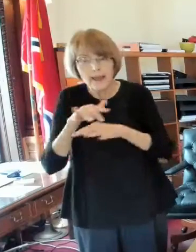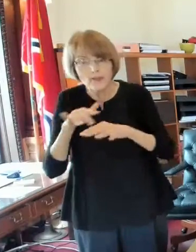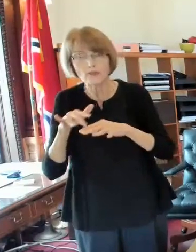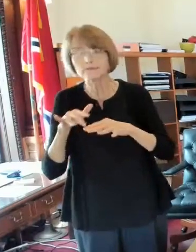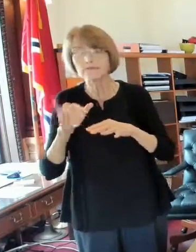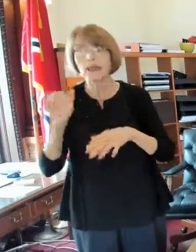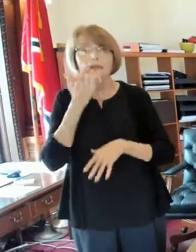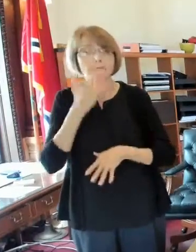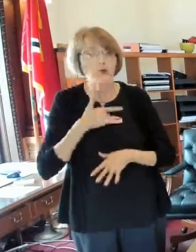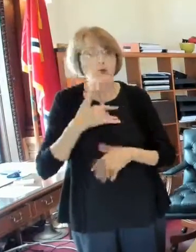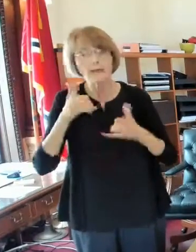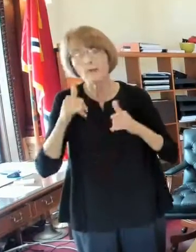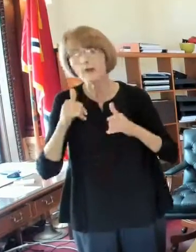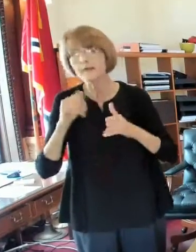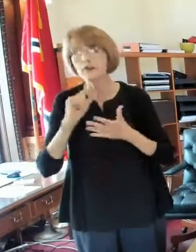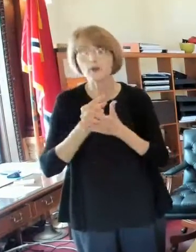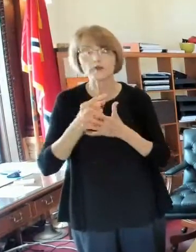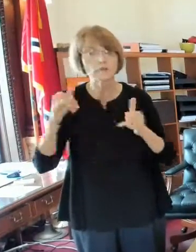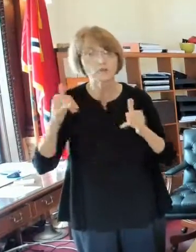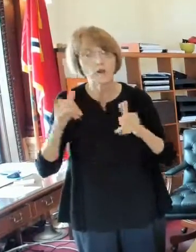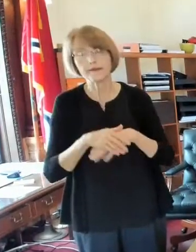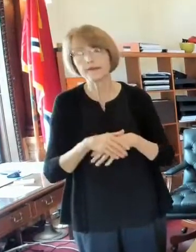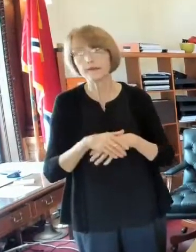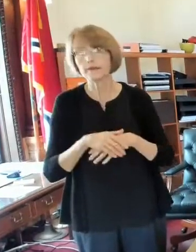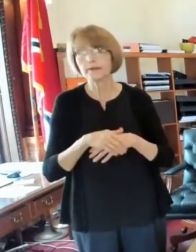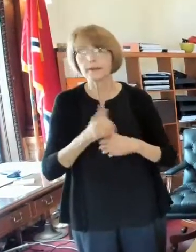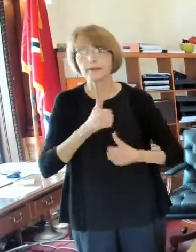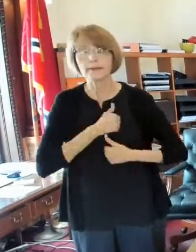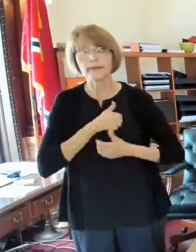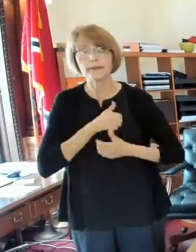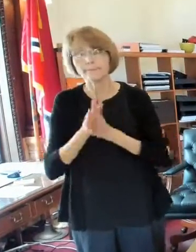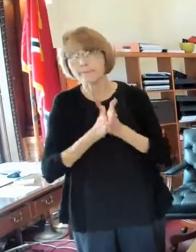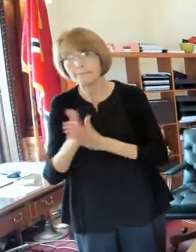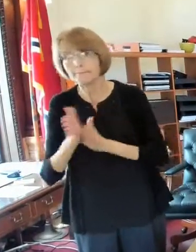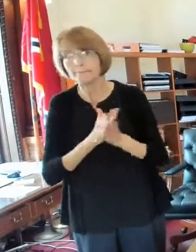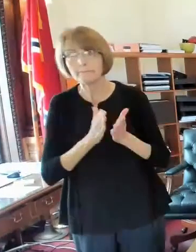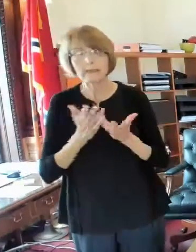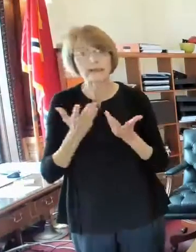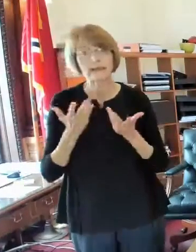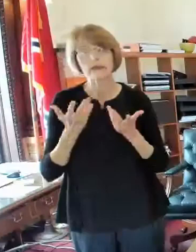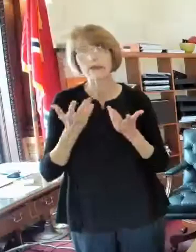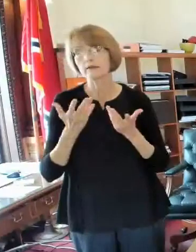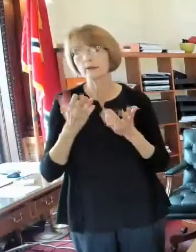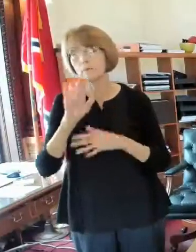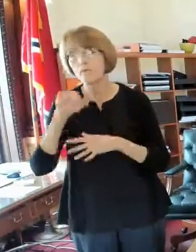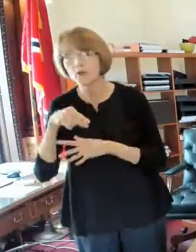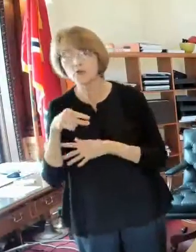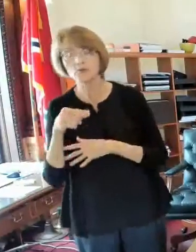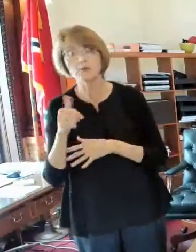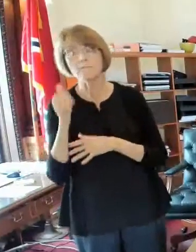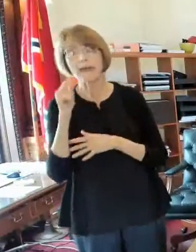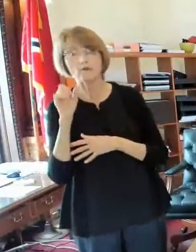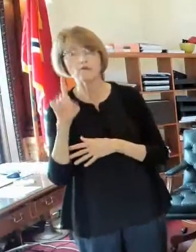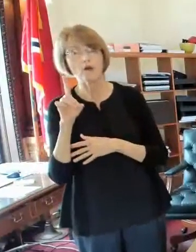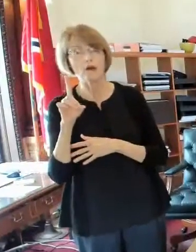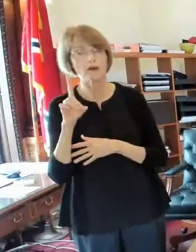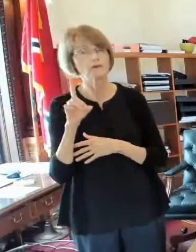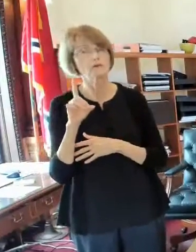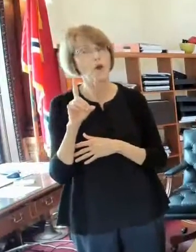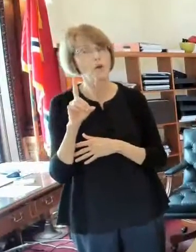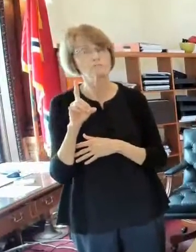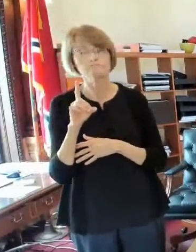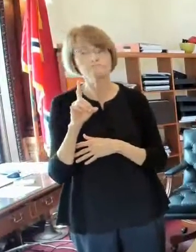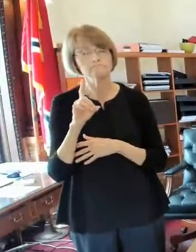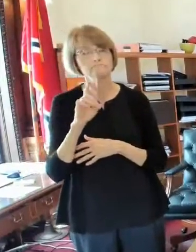birthday party, your graduation party, a picnic, a barbecue in your backyard, these personal gatherings, you